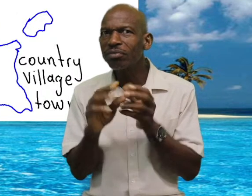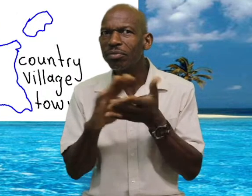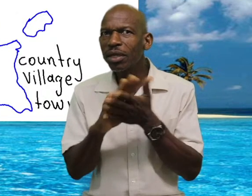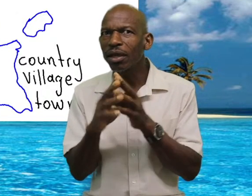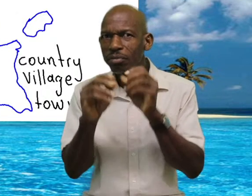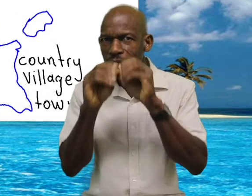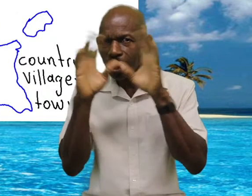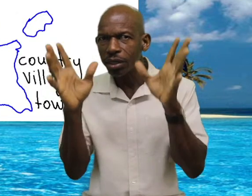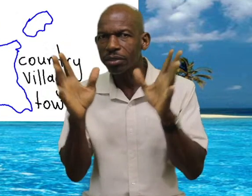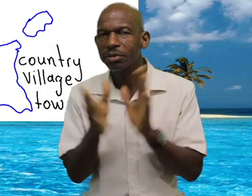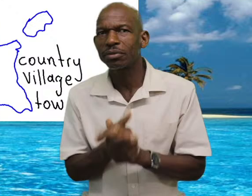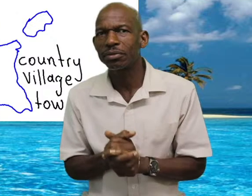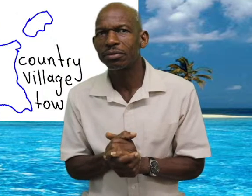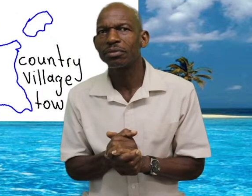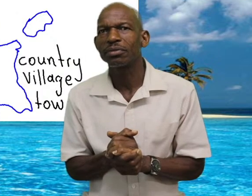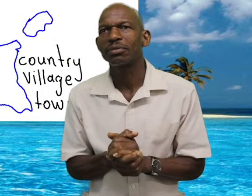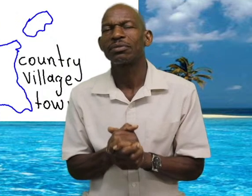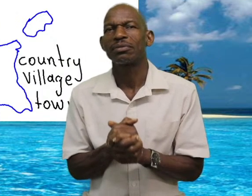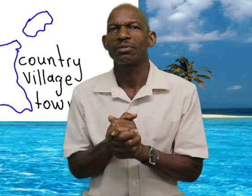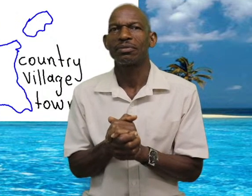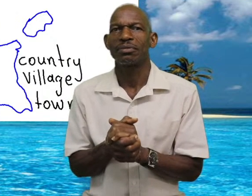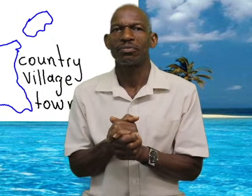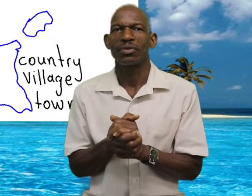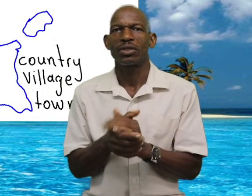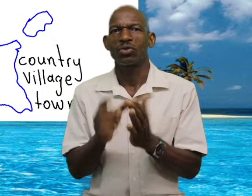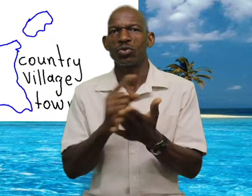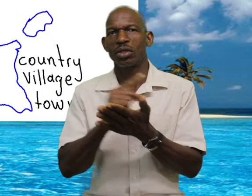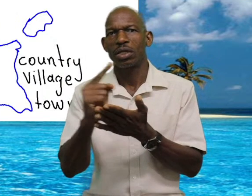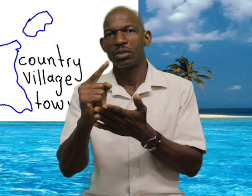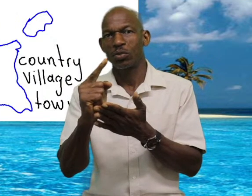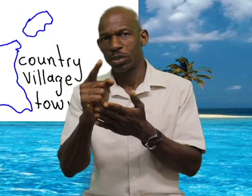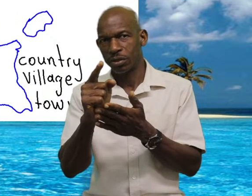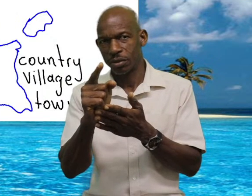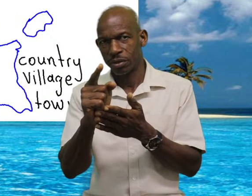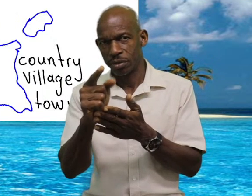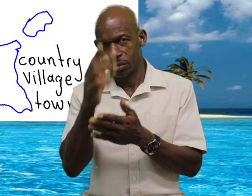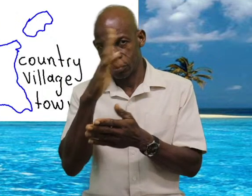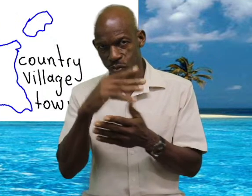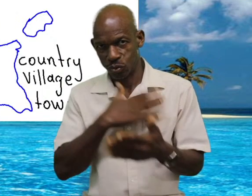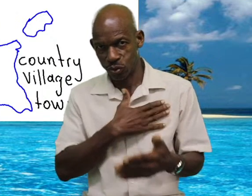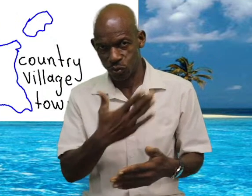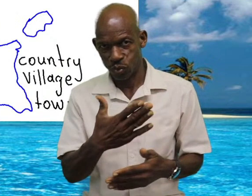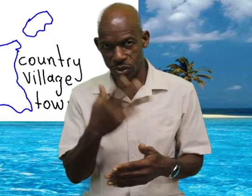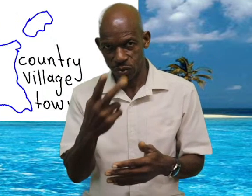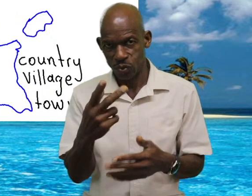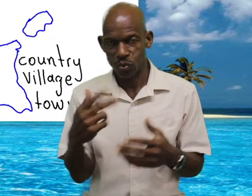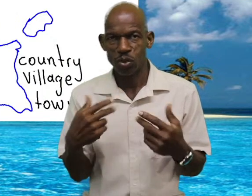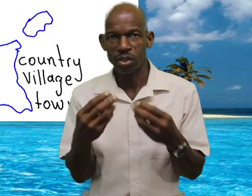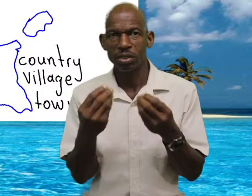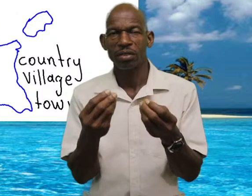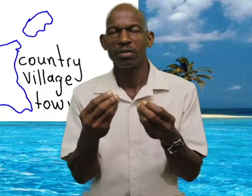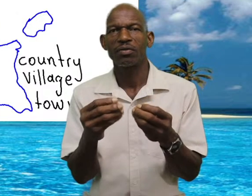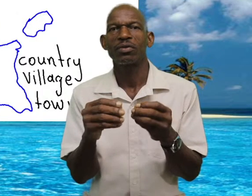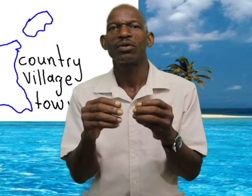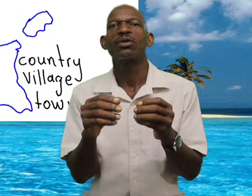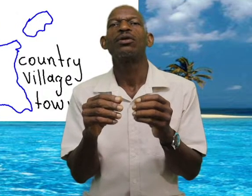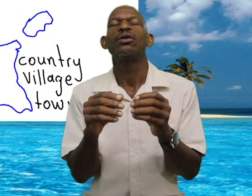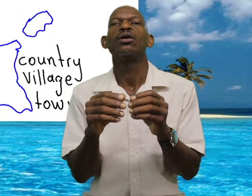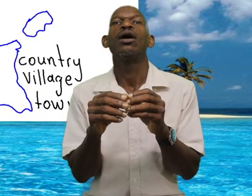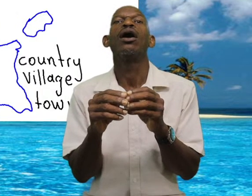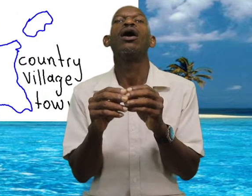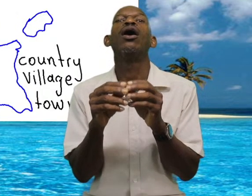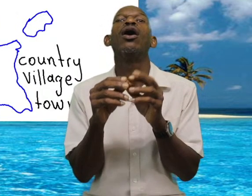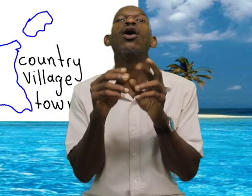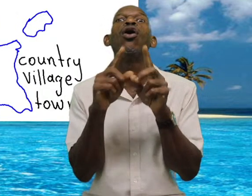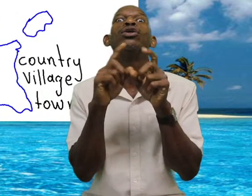words. Okay. All right, so so next week, please God, you're going to be getting your assessment. Next week, the 4th of July, is the last